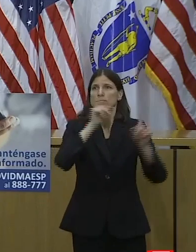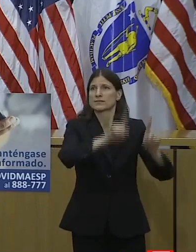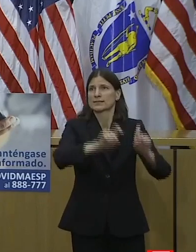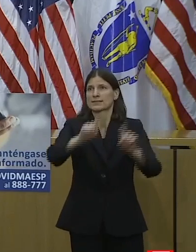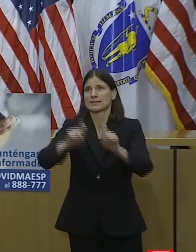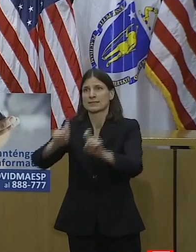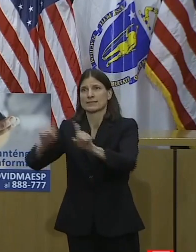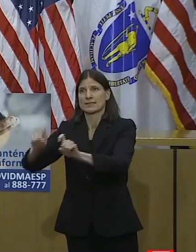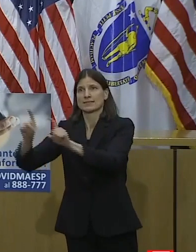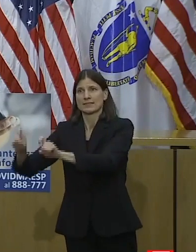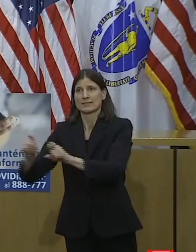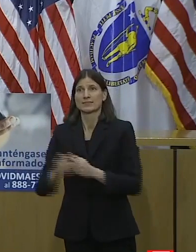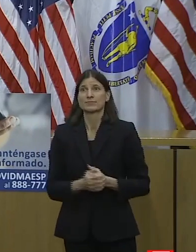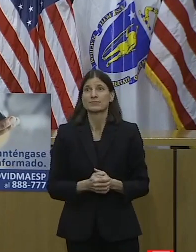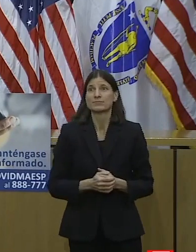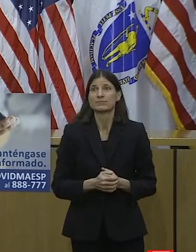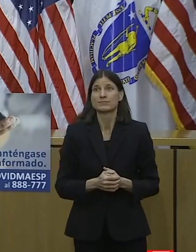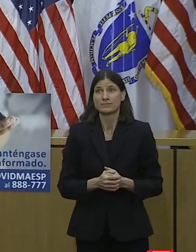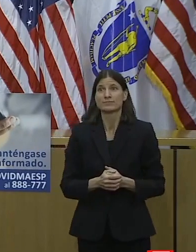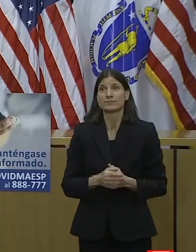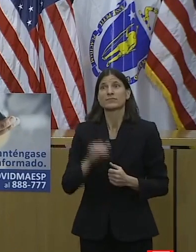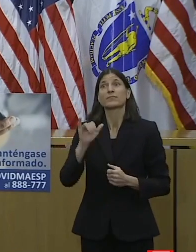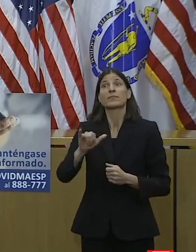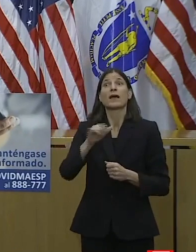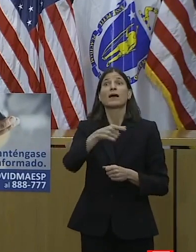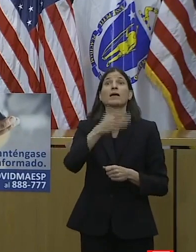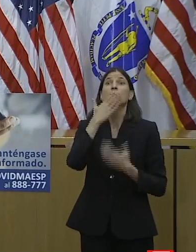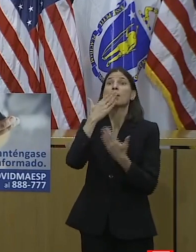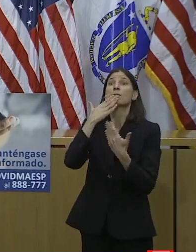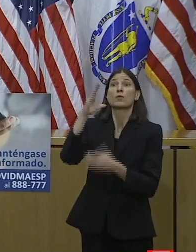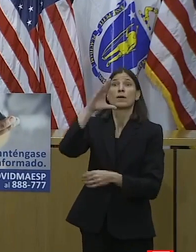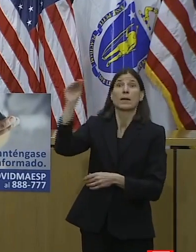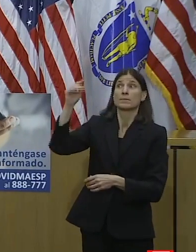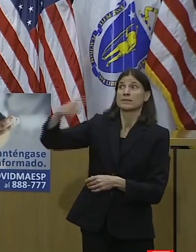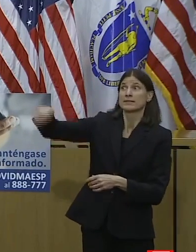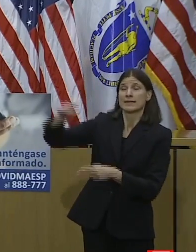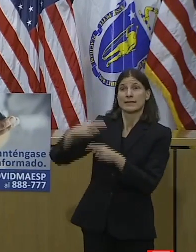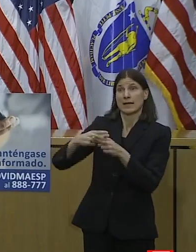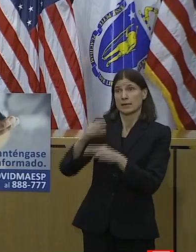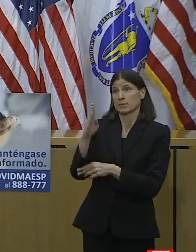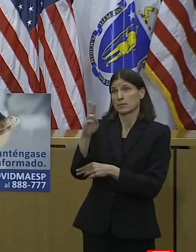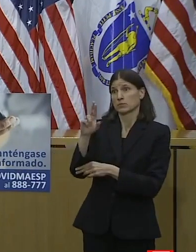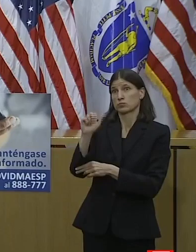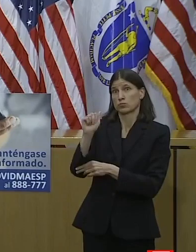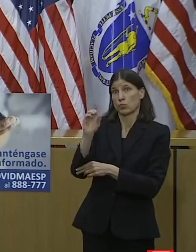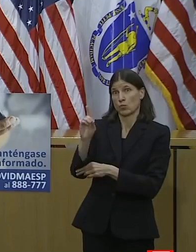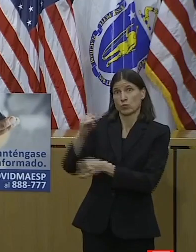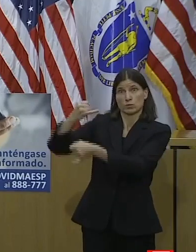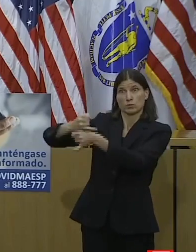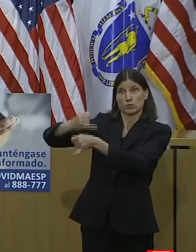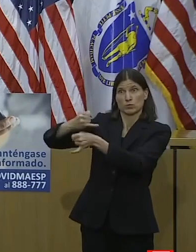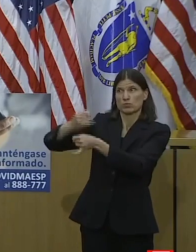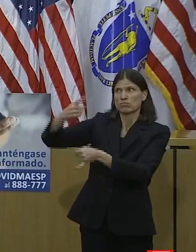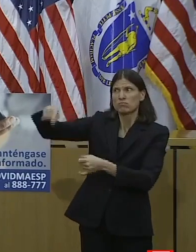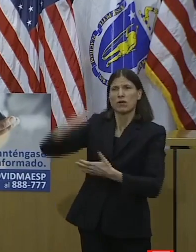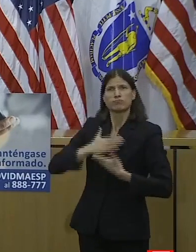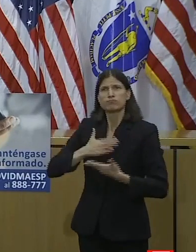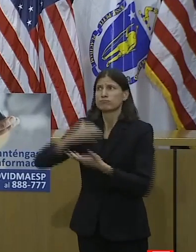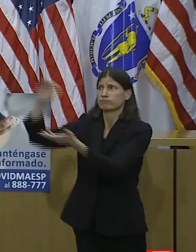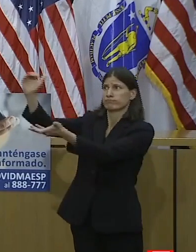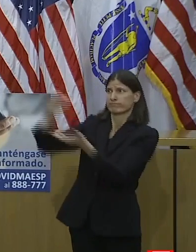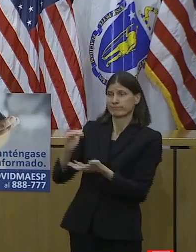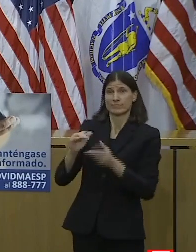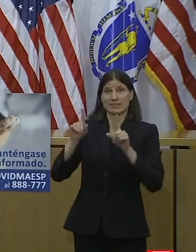been collected at 264 senior living facilities, and as of yesterday, another 77 facilities